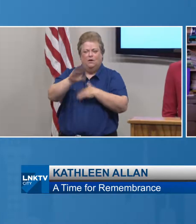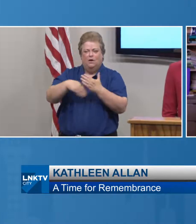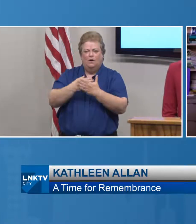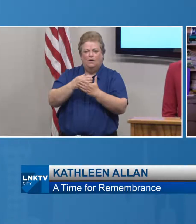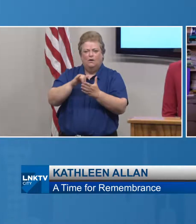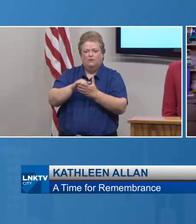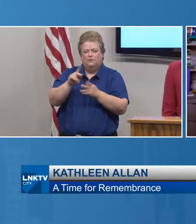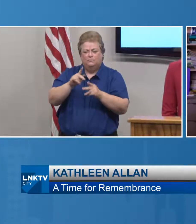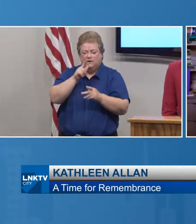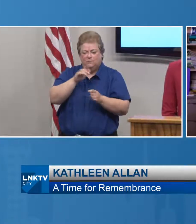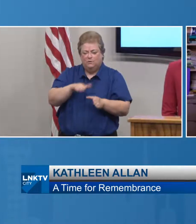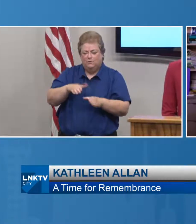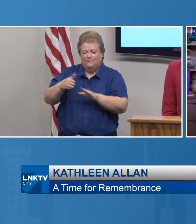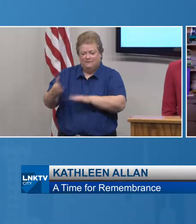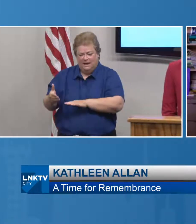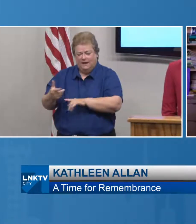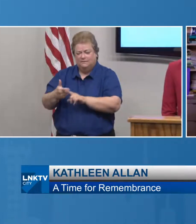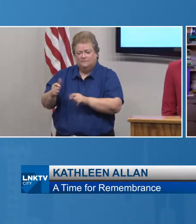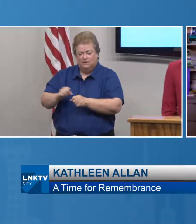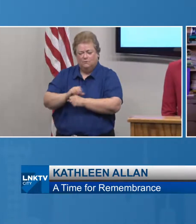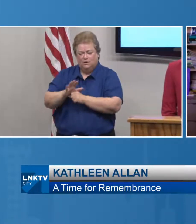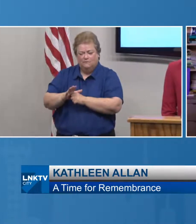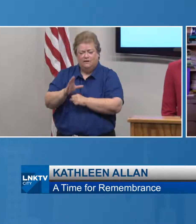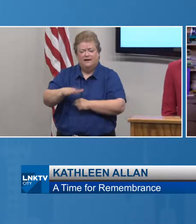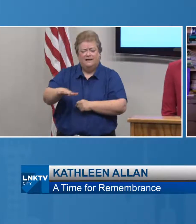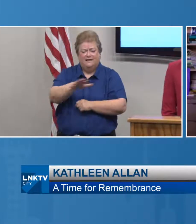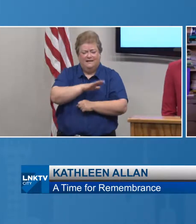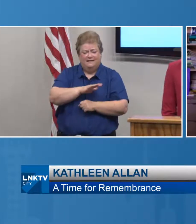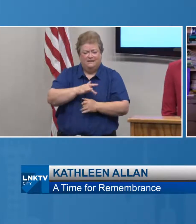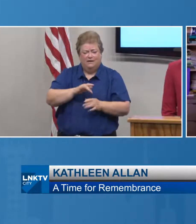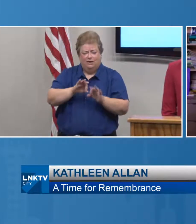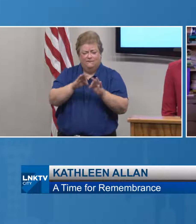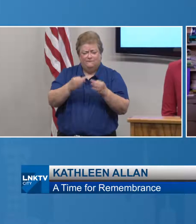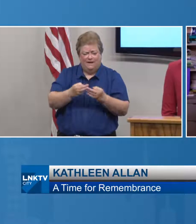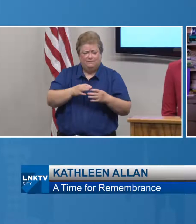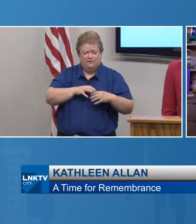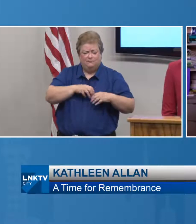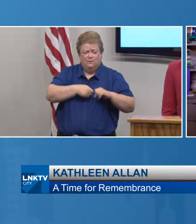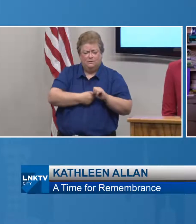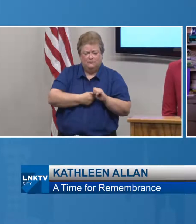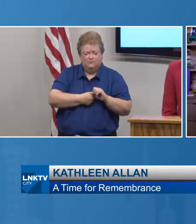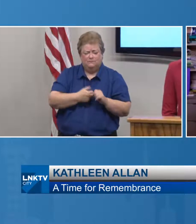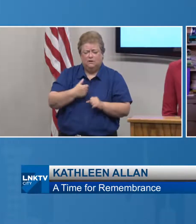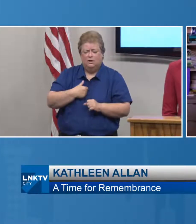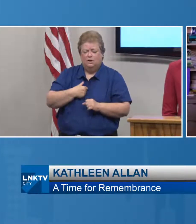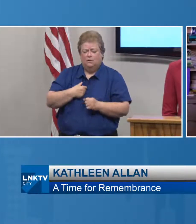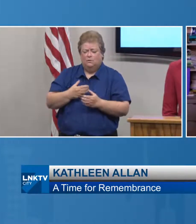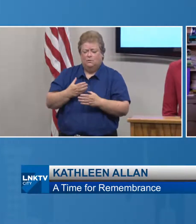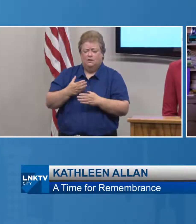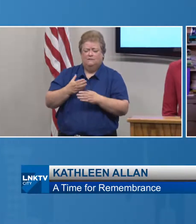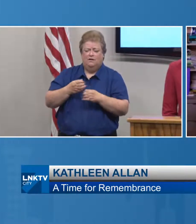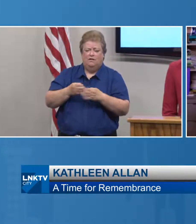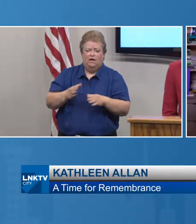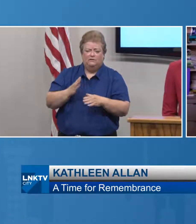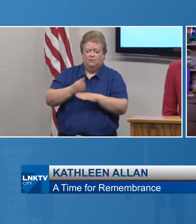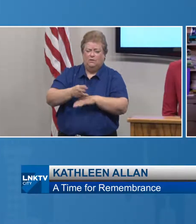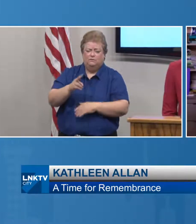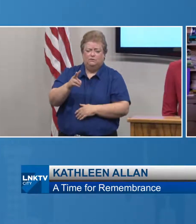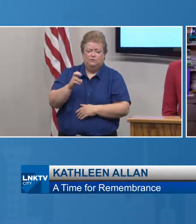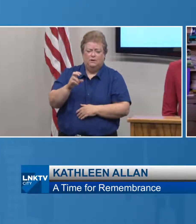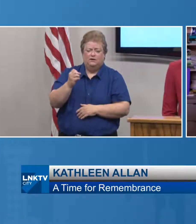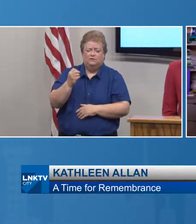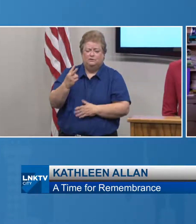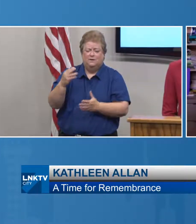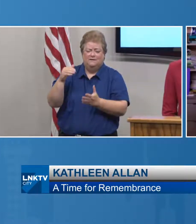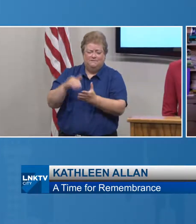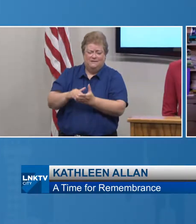their grieving families. We've lost over 212,000 lives in the United States,